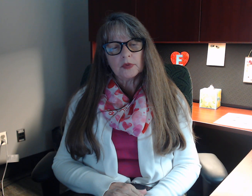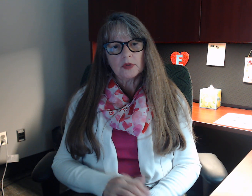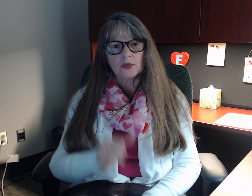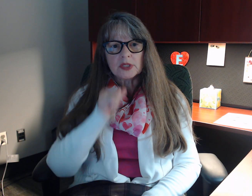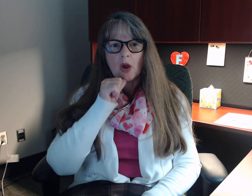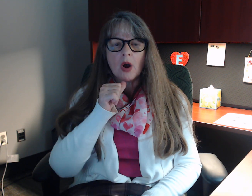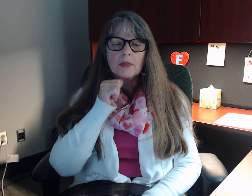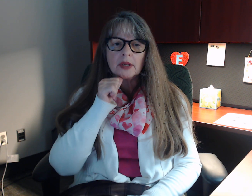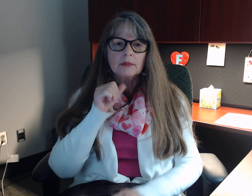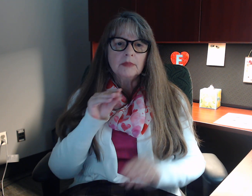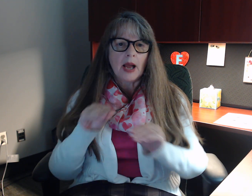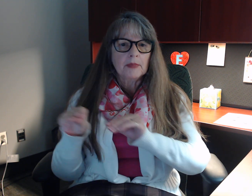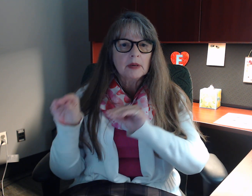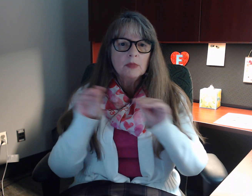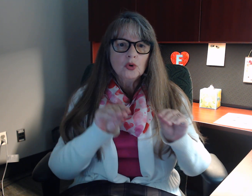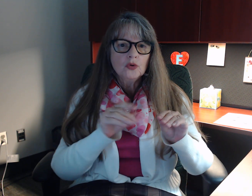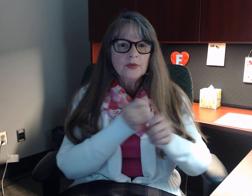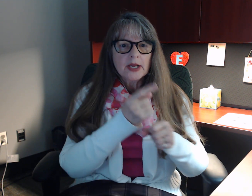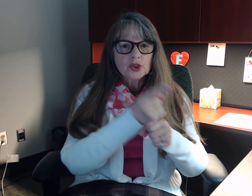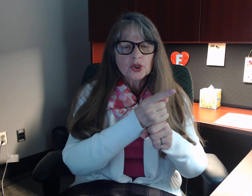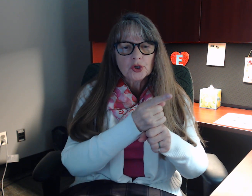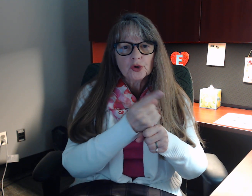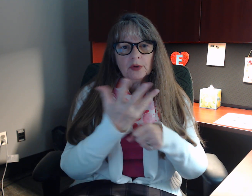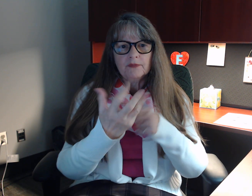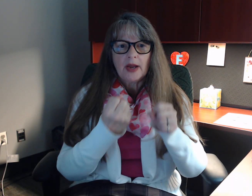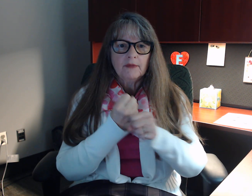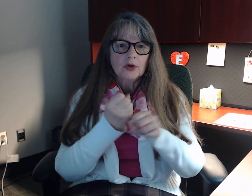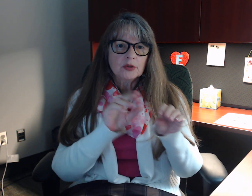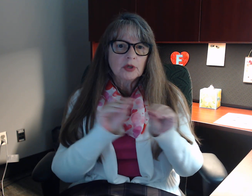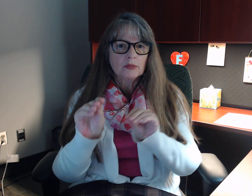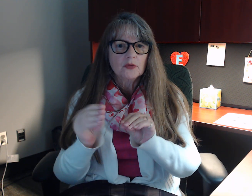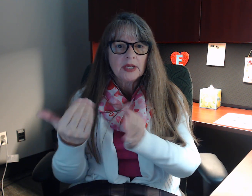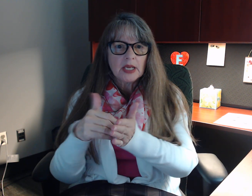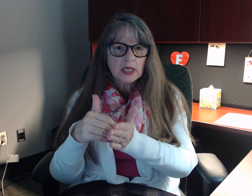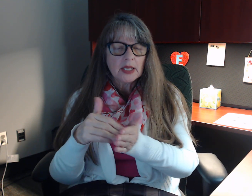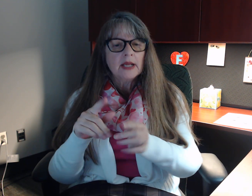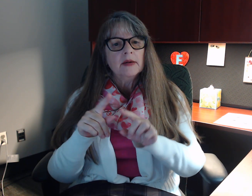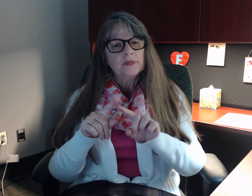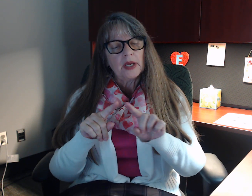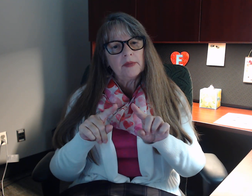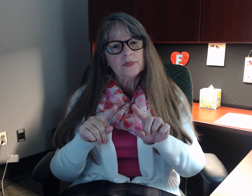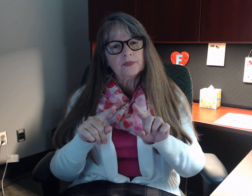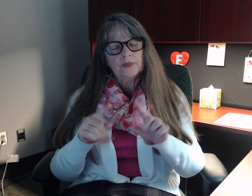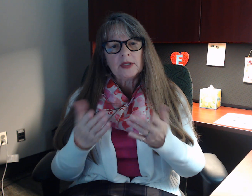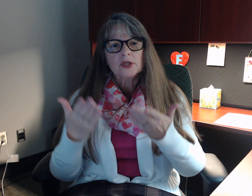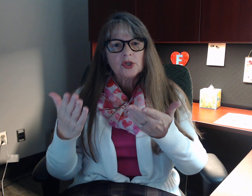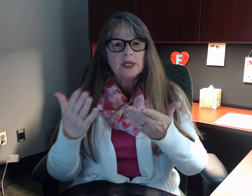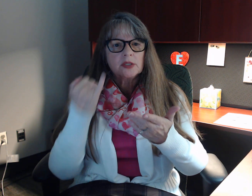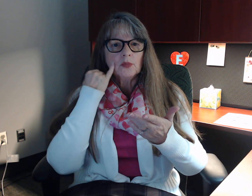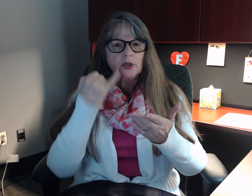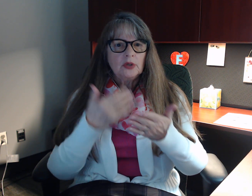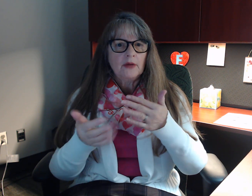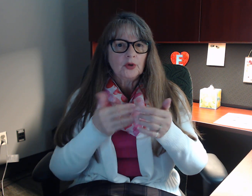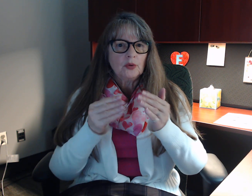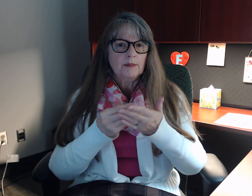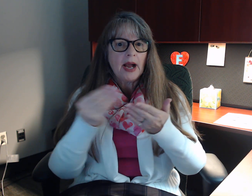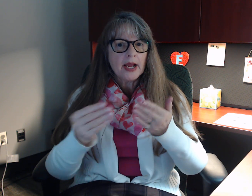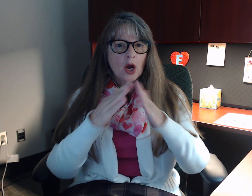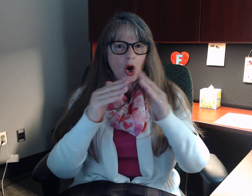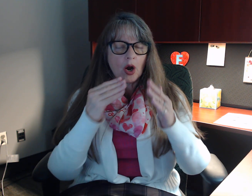just say, oh, I'm gonna move next year, or in 5 years I'm gonna move again. They suggest that whenever you buy a